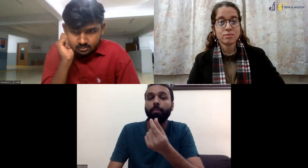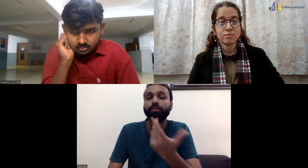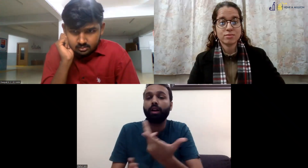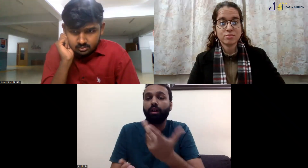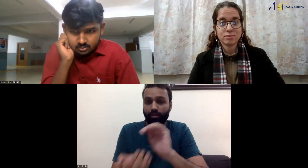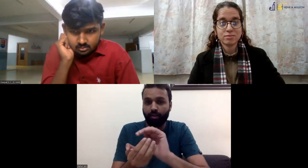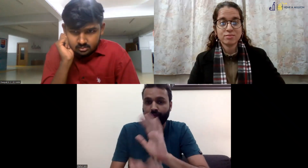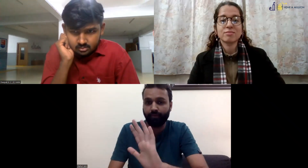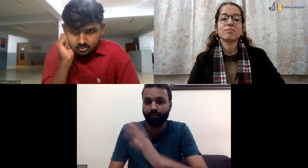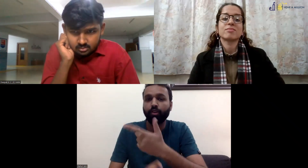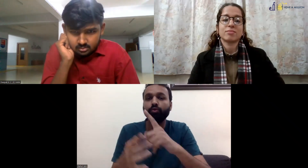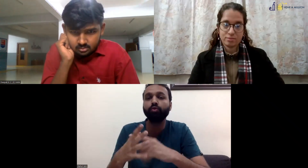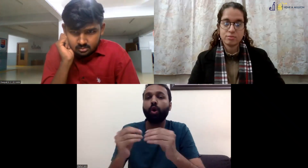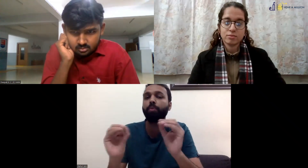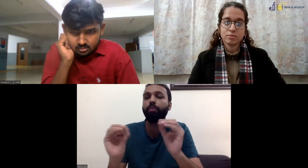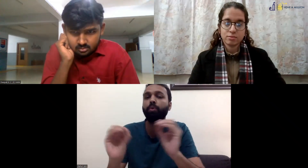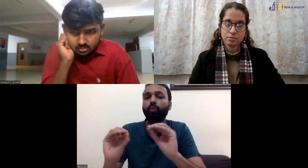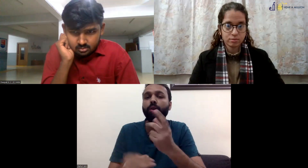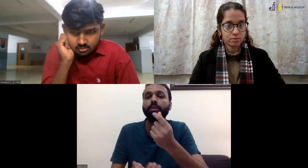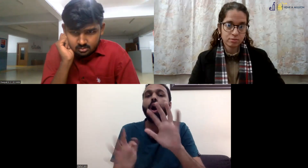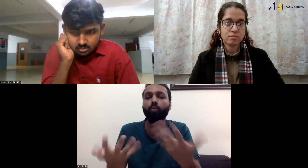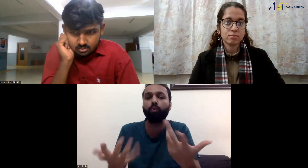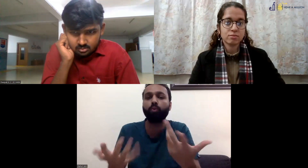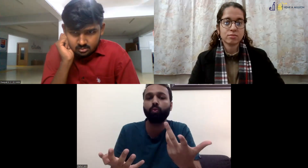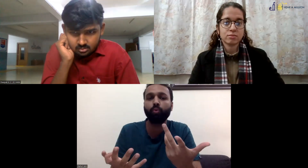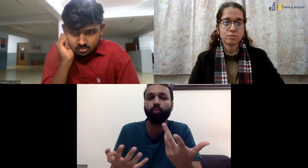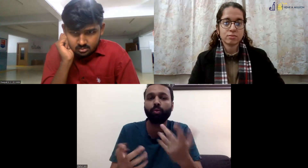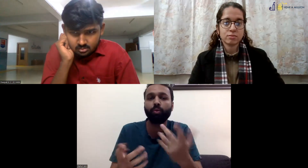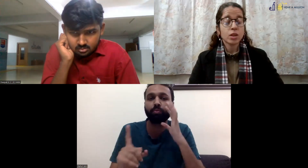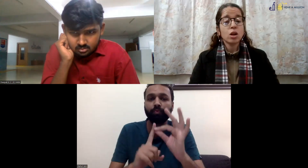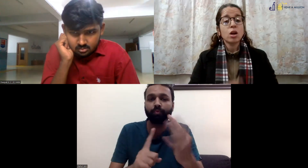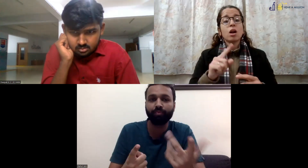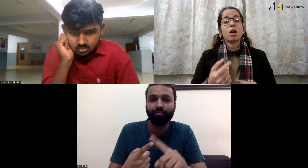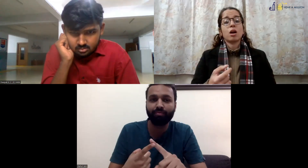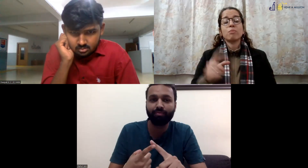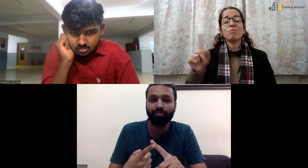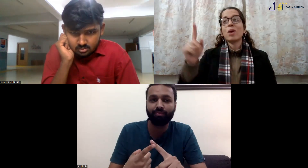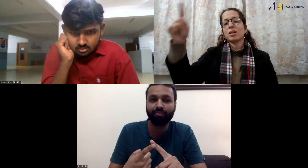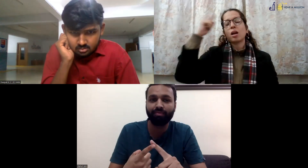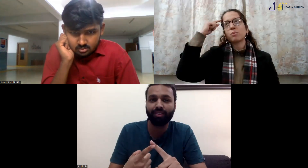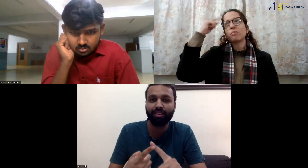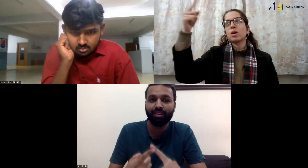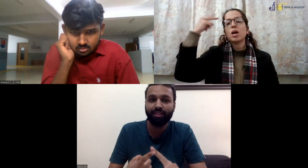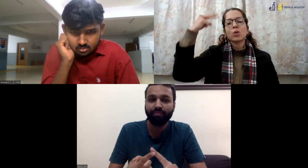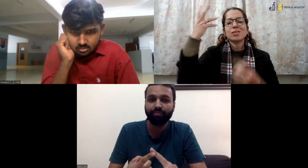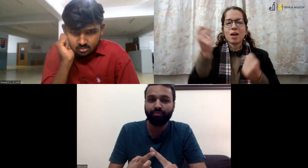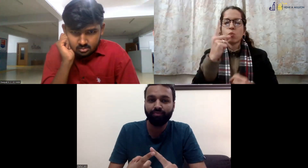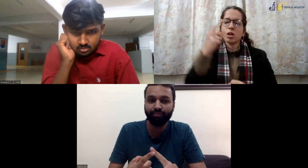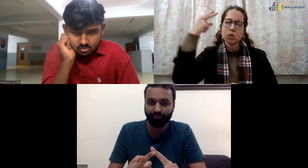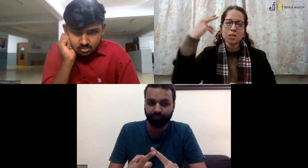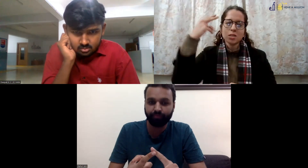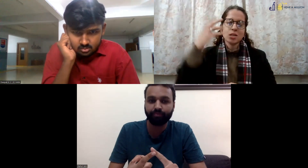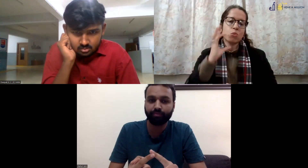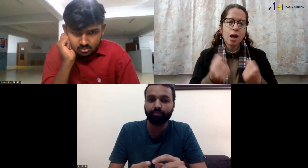go on a tourist visa? They will ask you how much money do you have. If you don't have a job, how would you travel? What is the